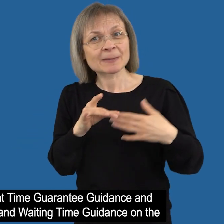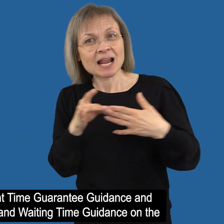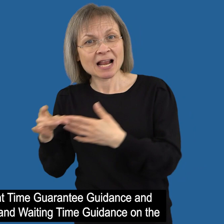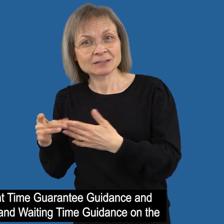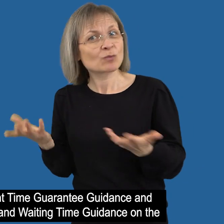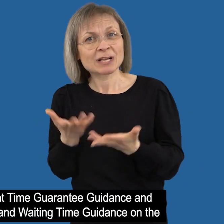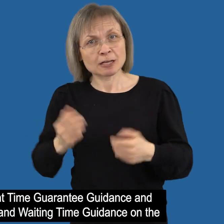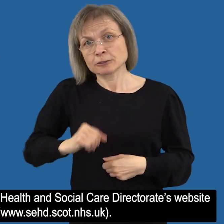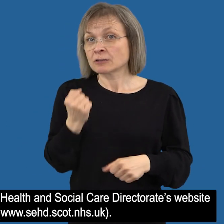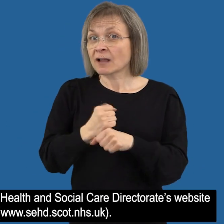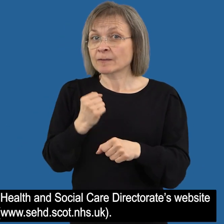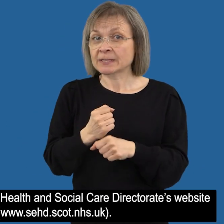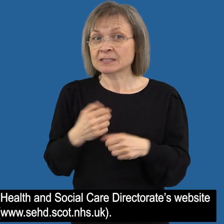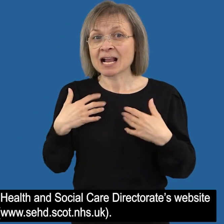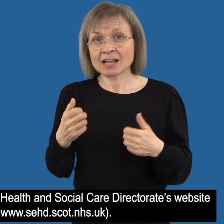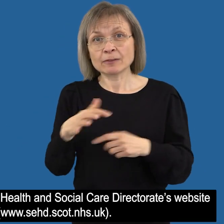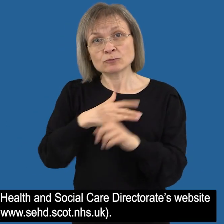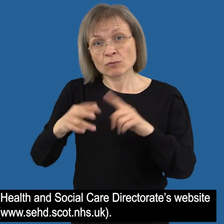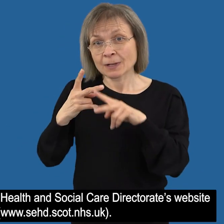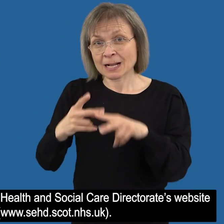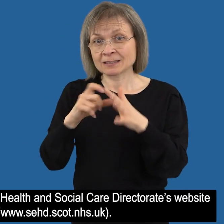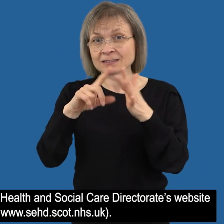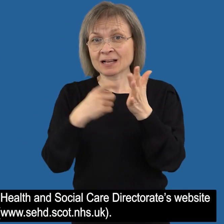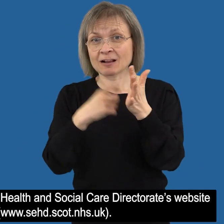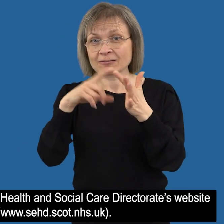and Social Care Directorate's website,